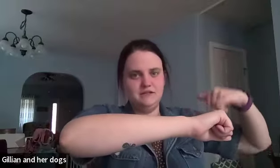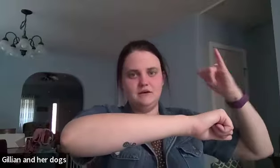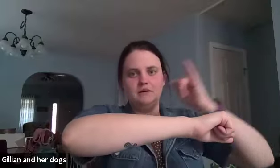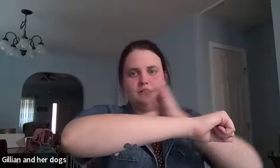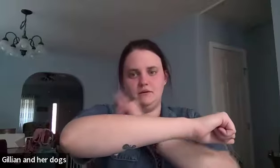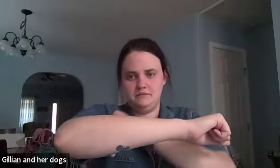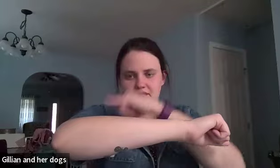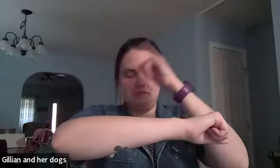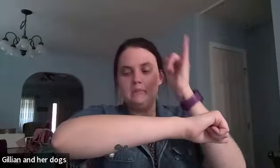visually